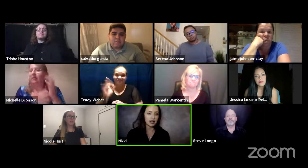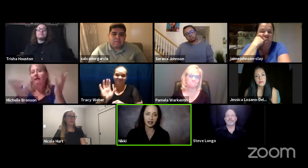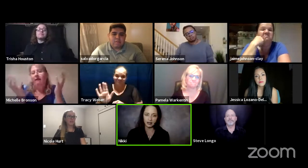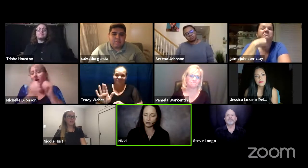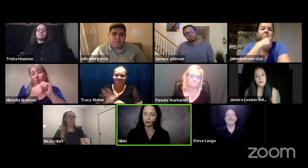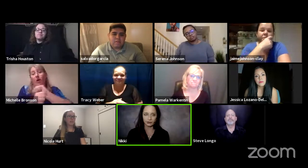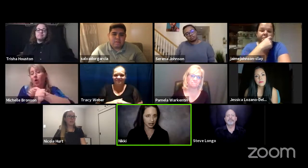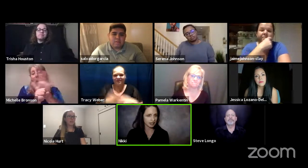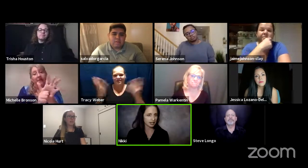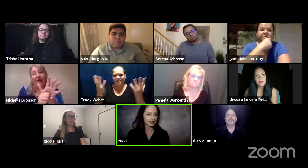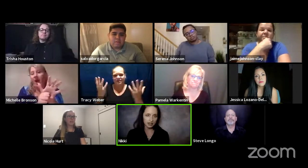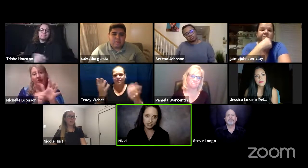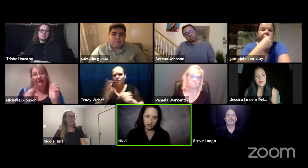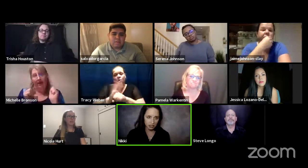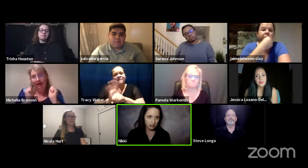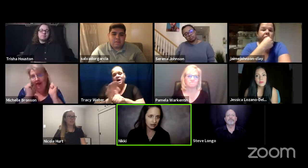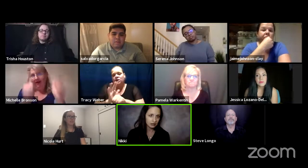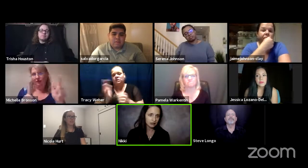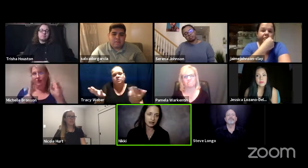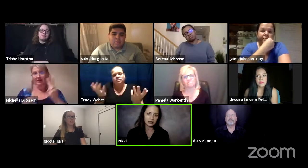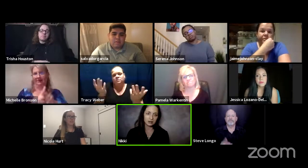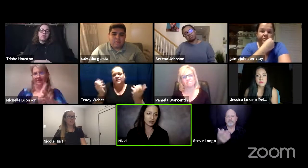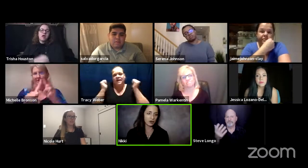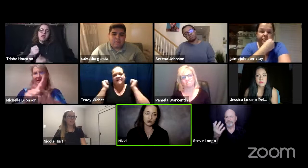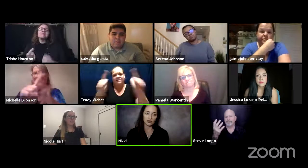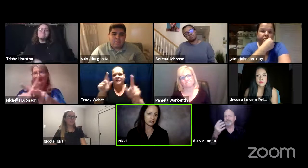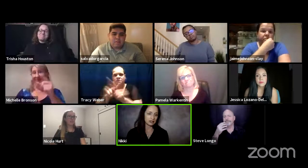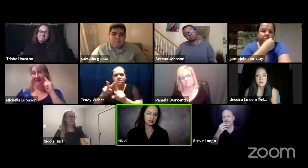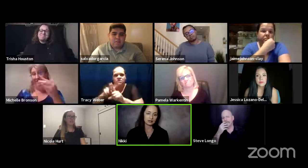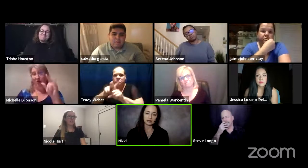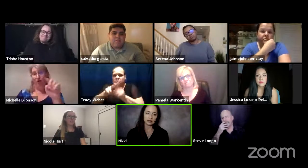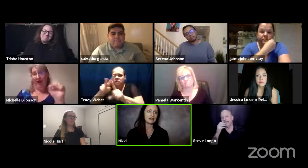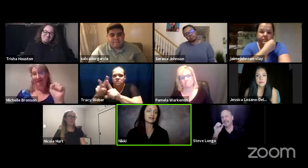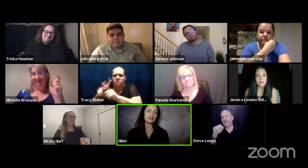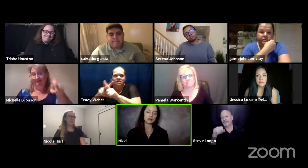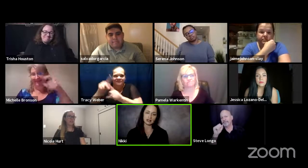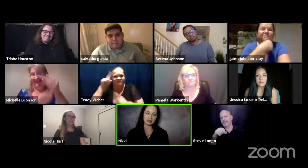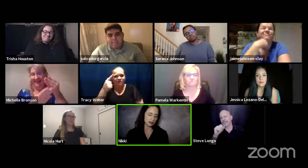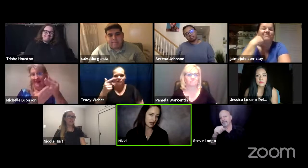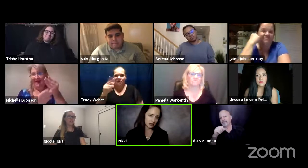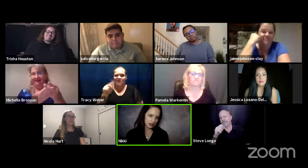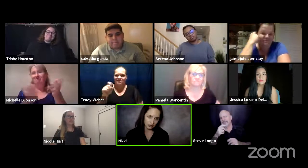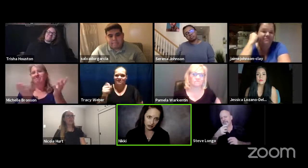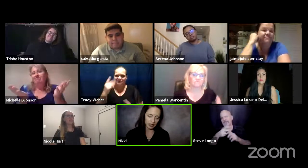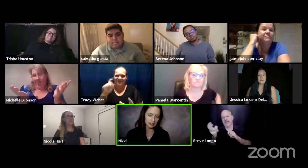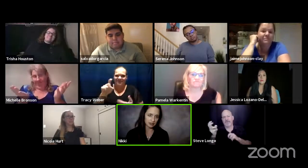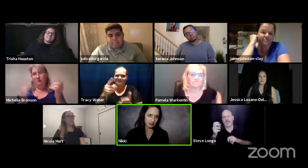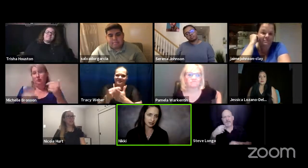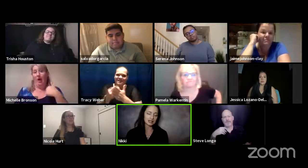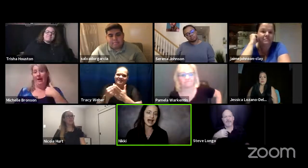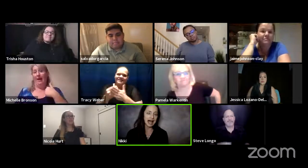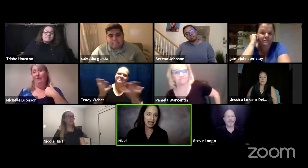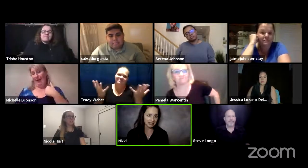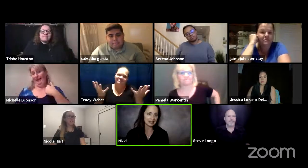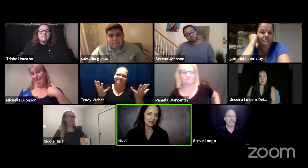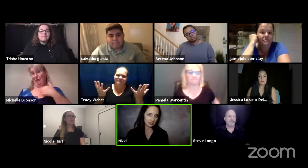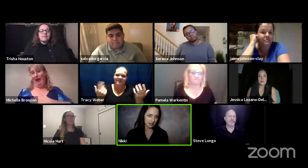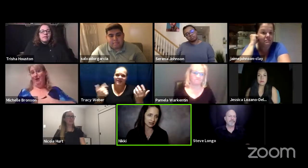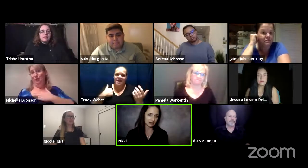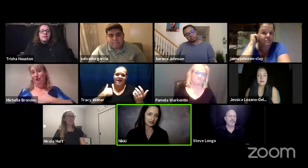try. We'll try again next year. With COVID, everybody's applying for grants, so it's highly competitive. They're